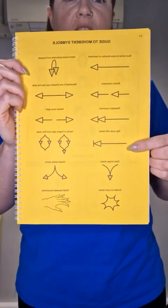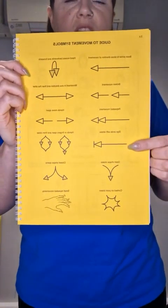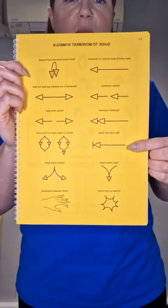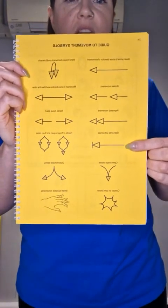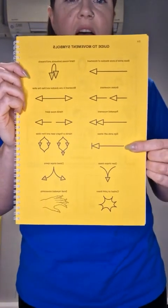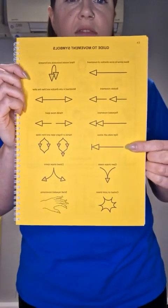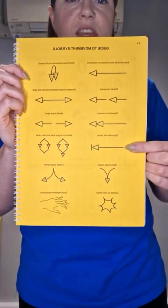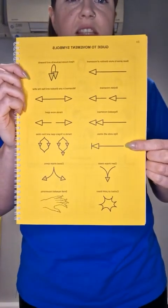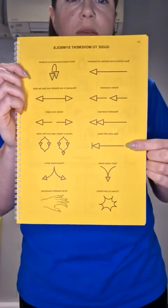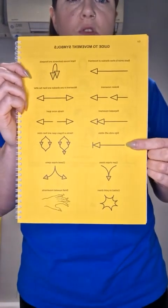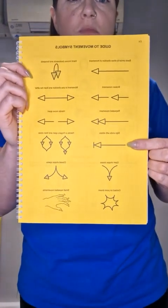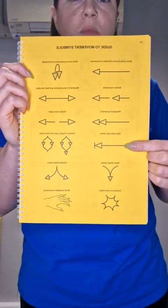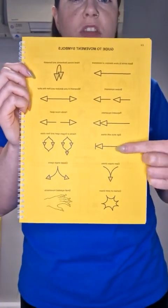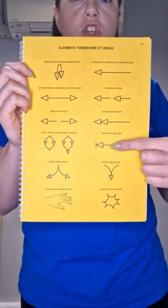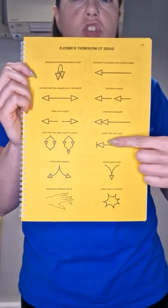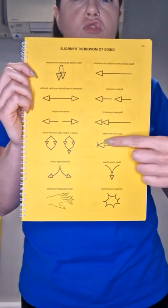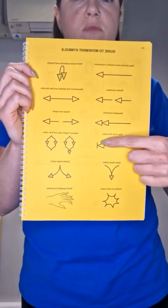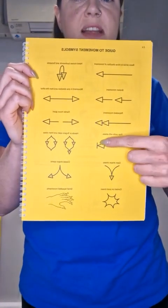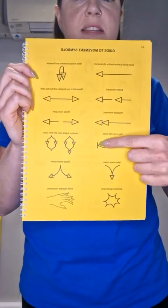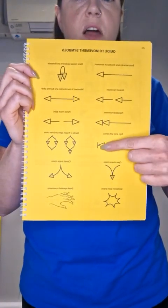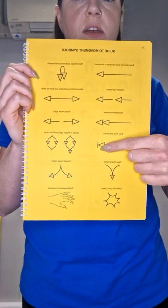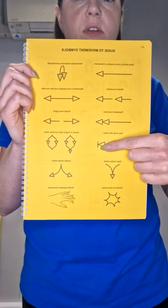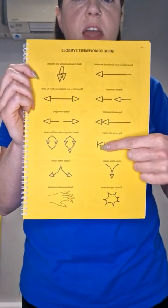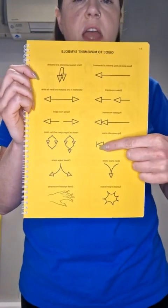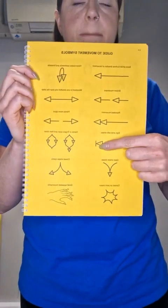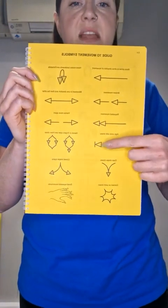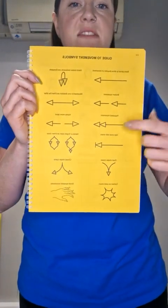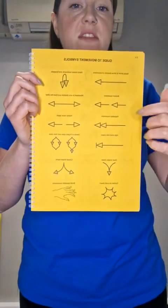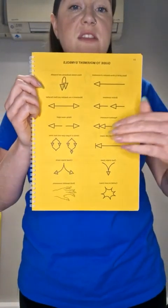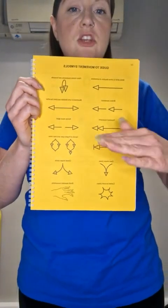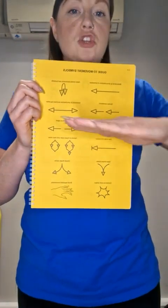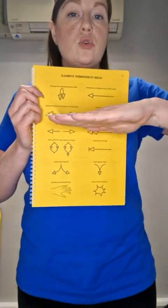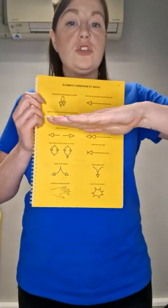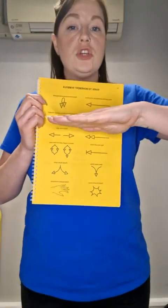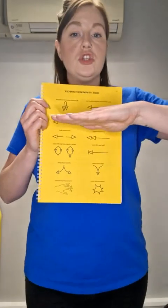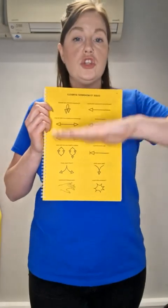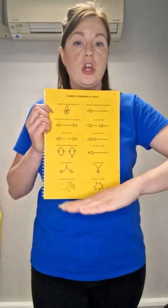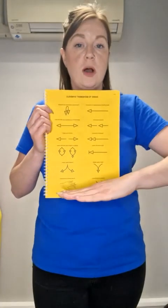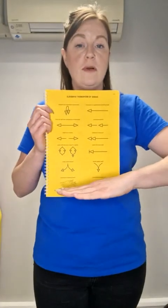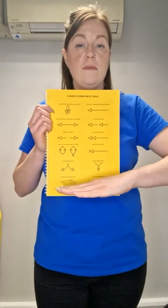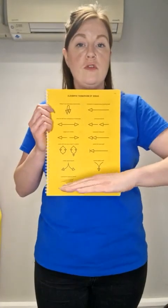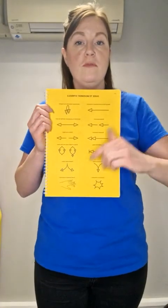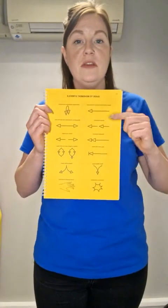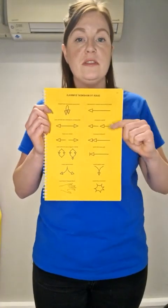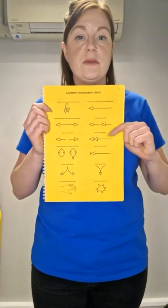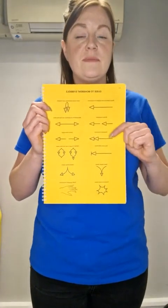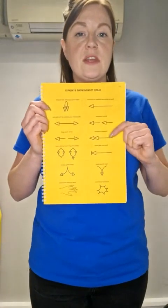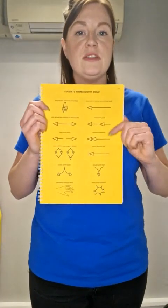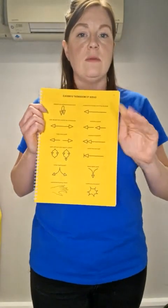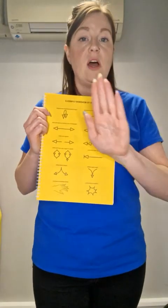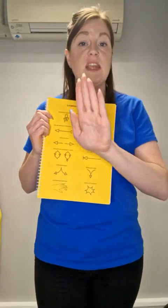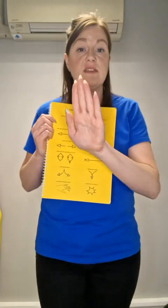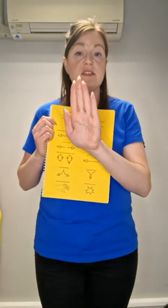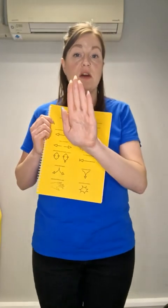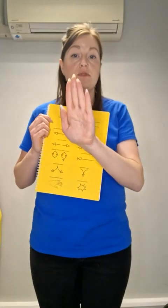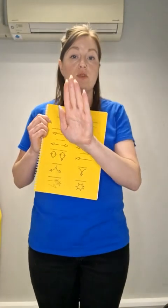Then we have this movement with a stress line on it, means that it's a short, sharp movement. So like in the sign for